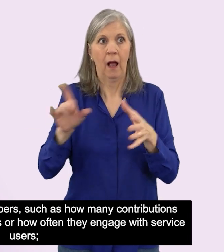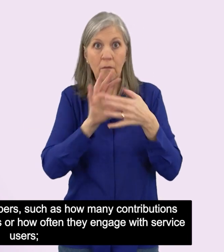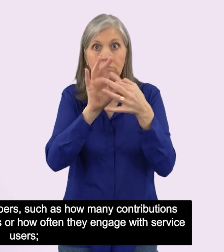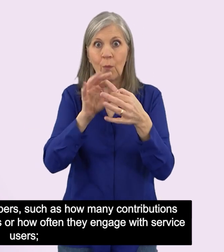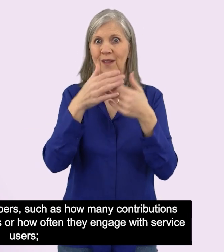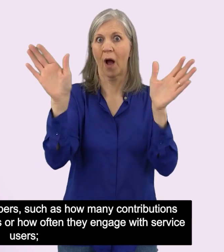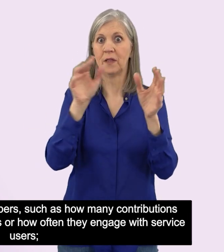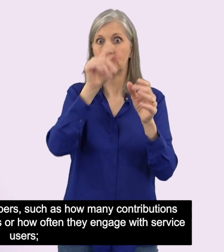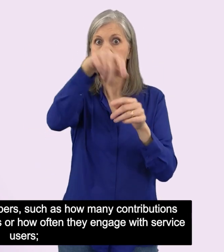users.